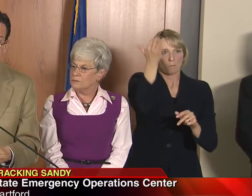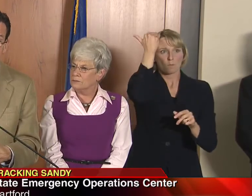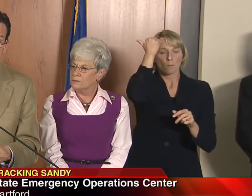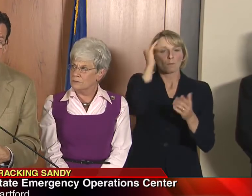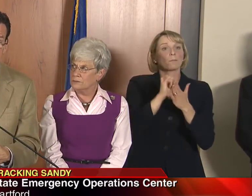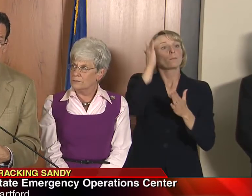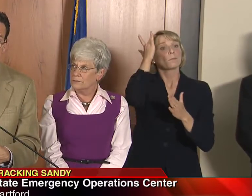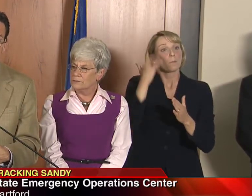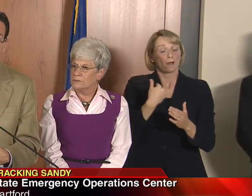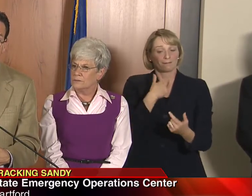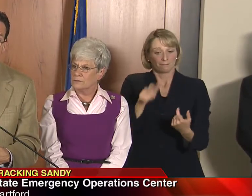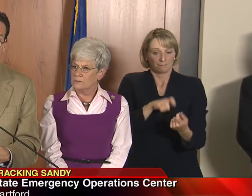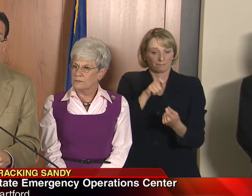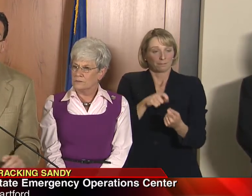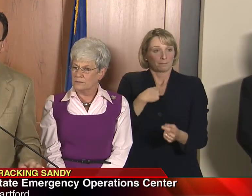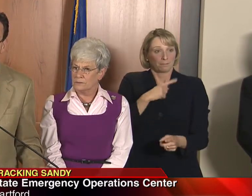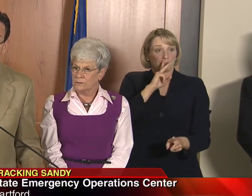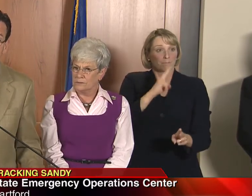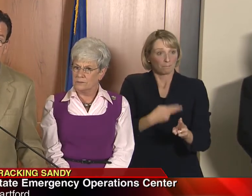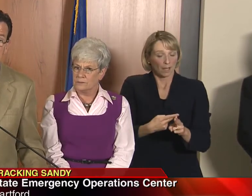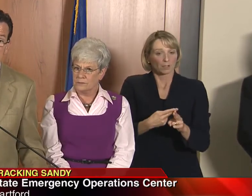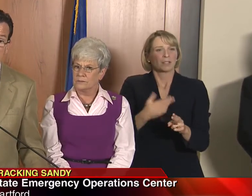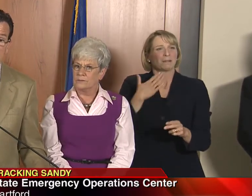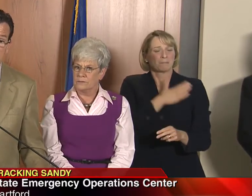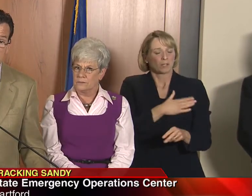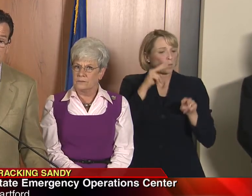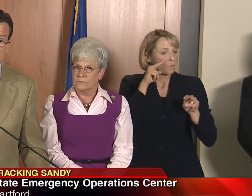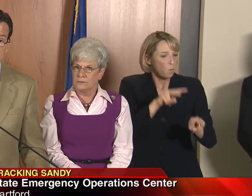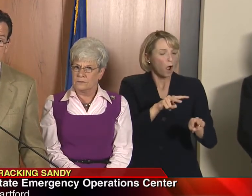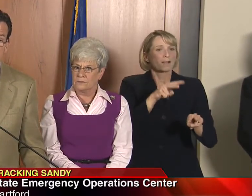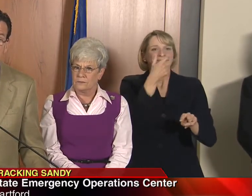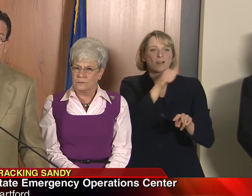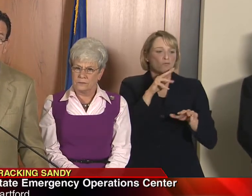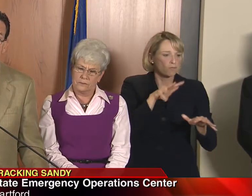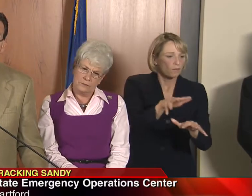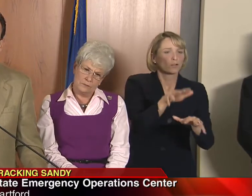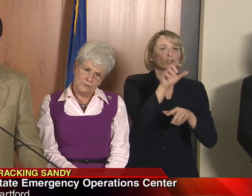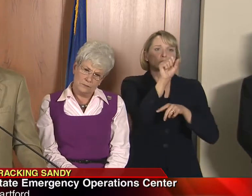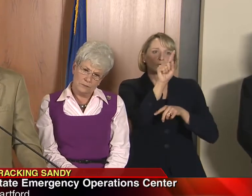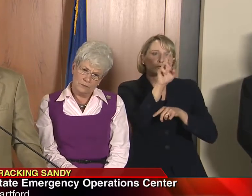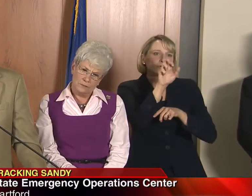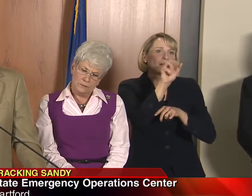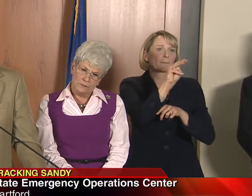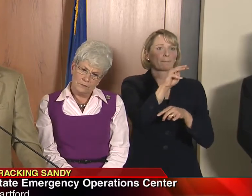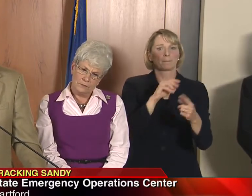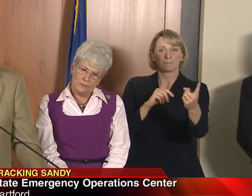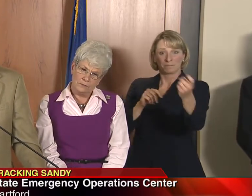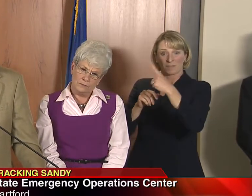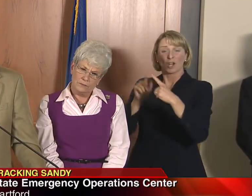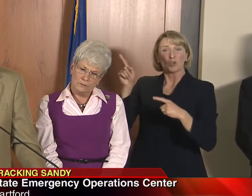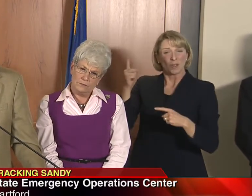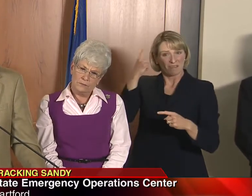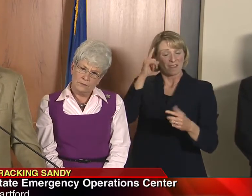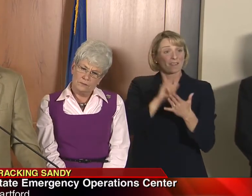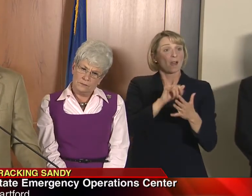I specifically in my statement referenced keeping an eye on those streams. Are they as saying well. That the surge could come as far up as, like,